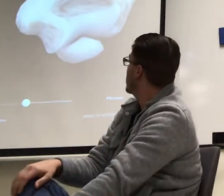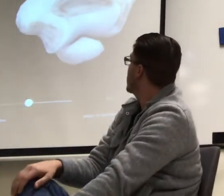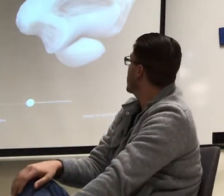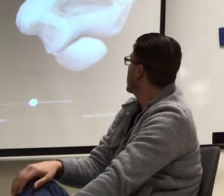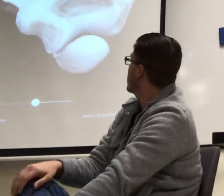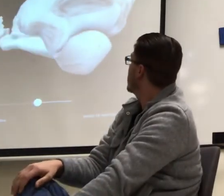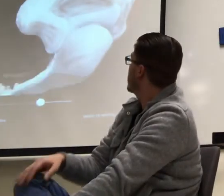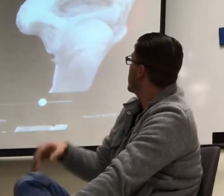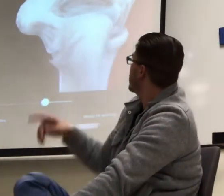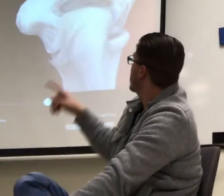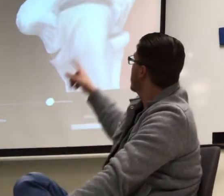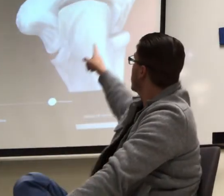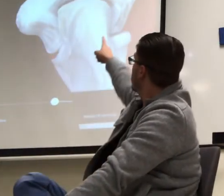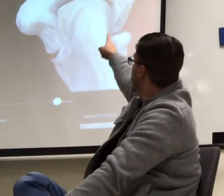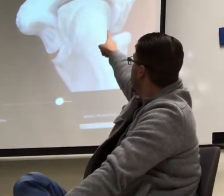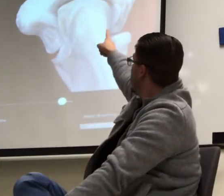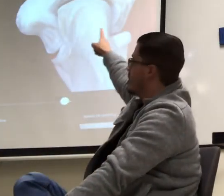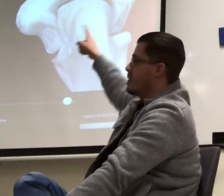receives the olecranon.